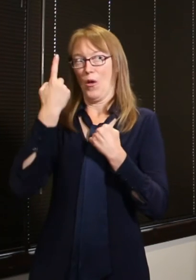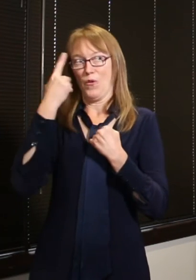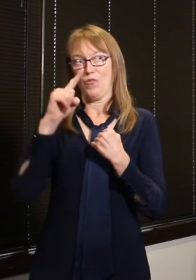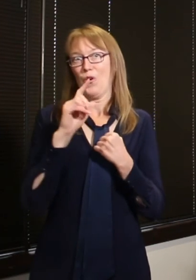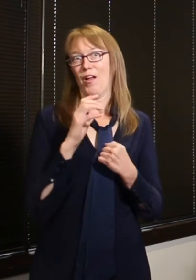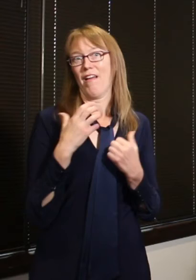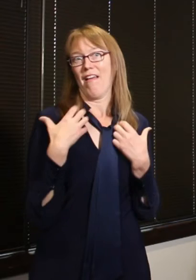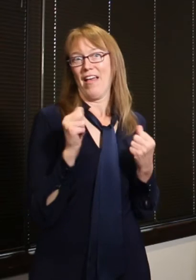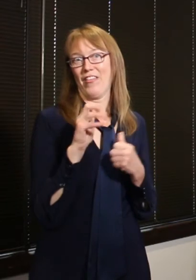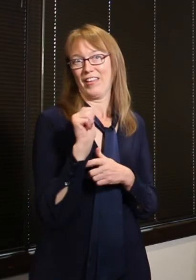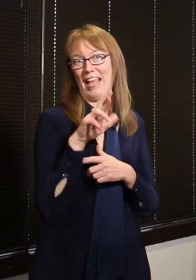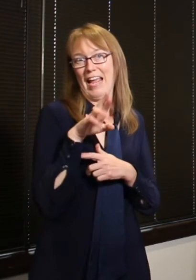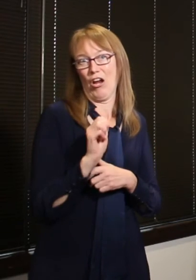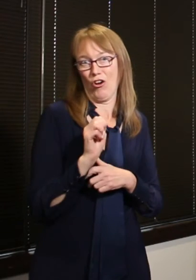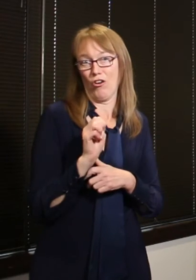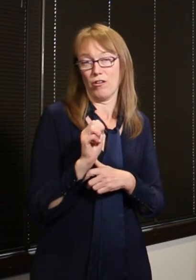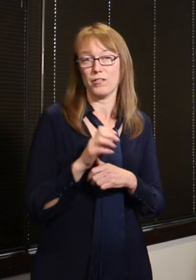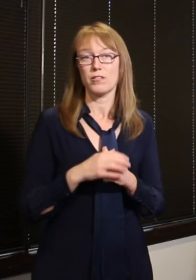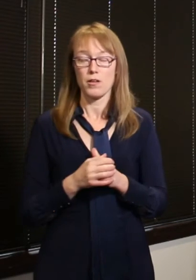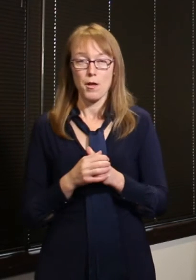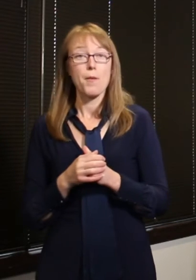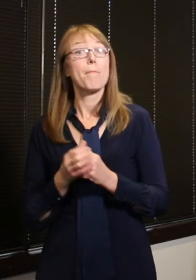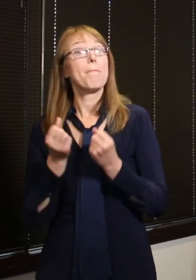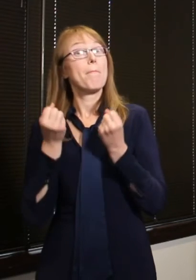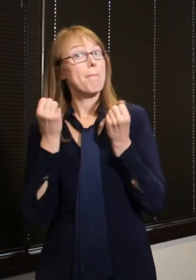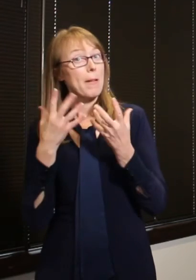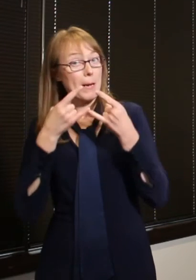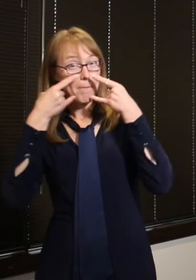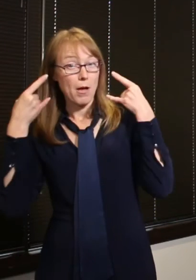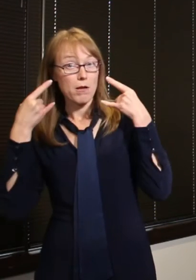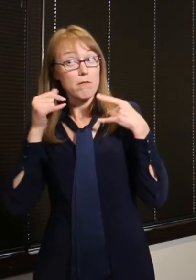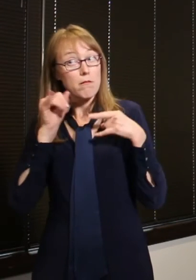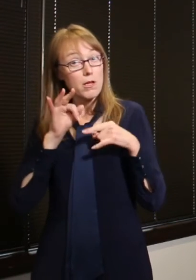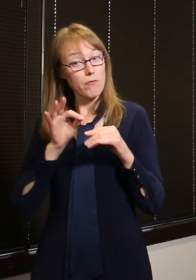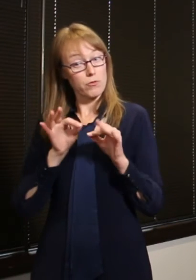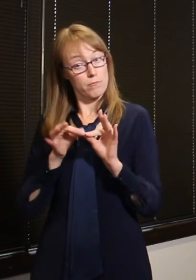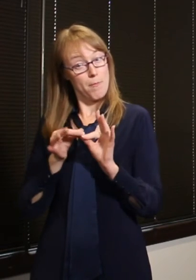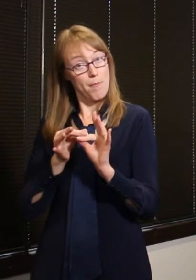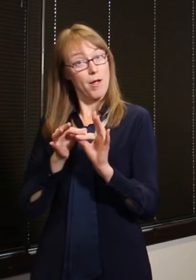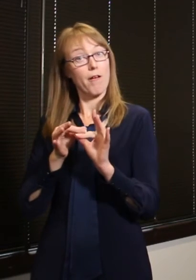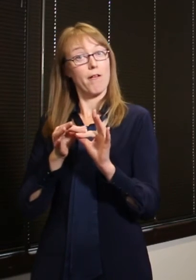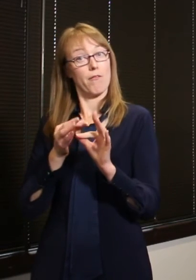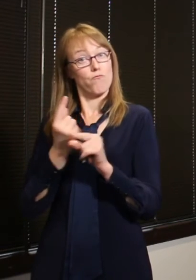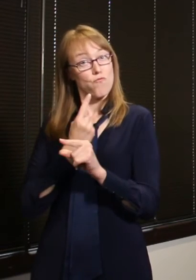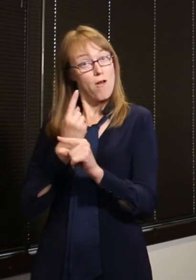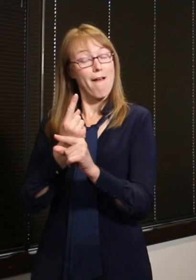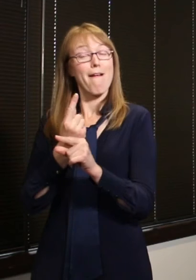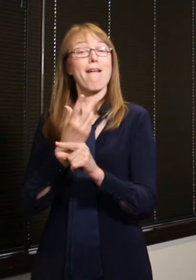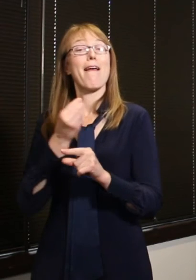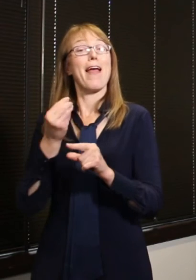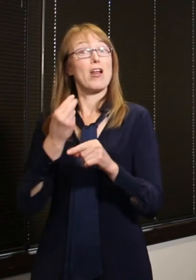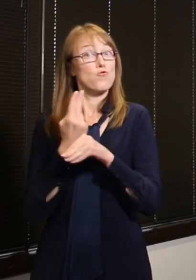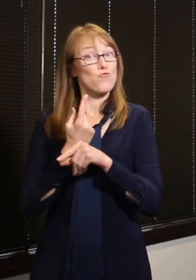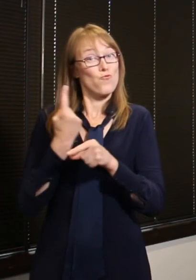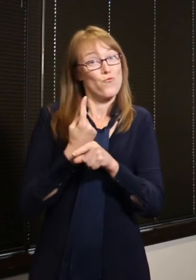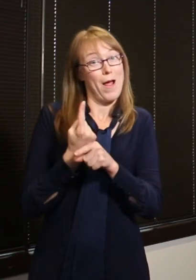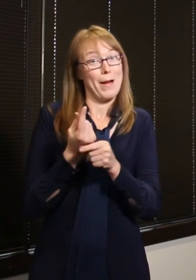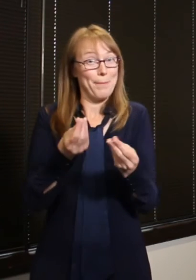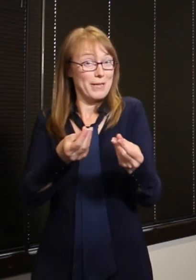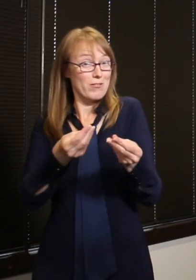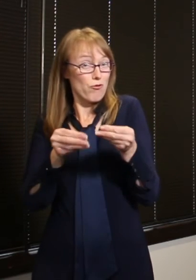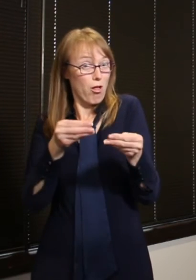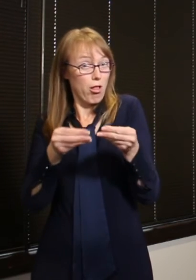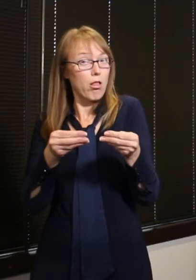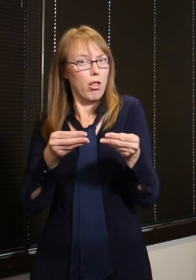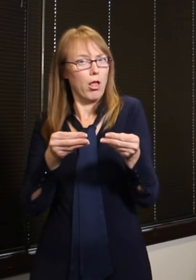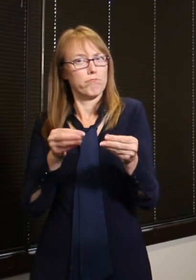of these masks, if made from the right material and constructed properly, can be equally effective at even preventing infection as well